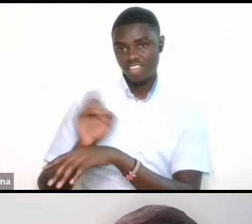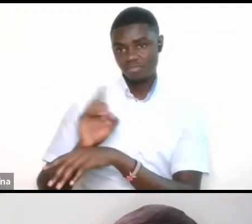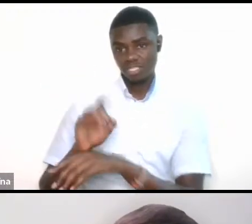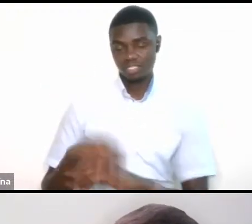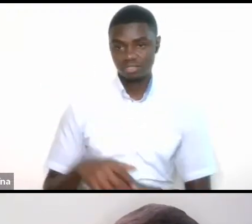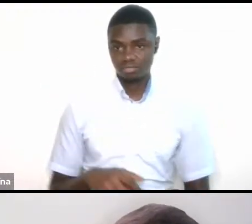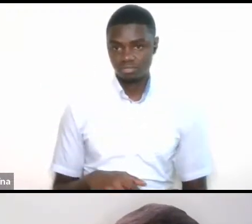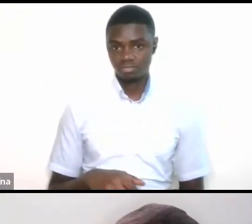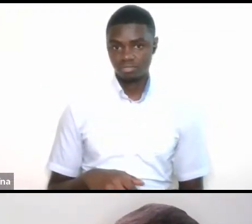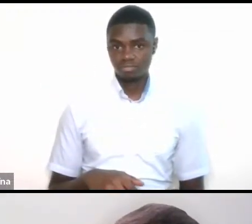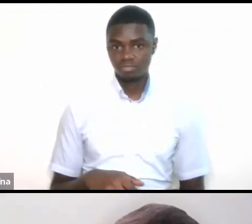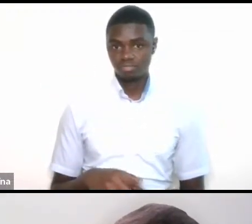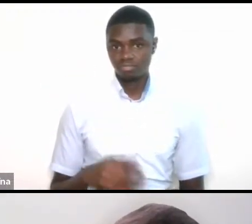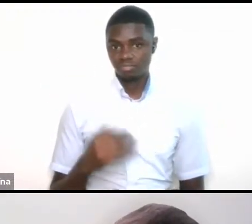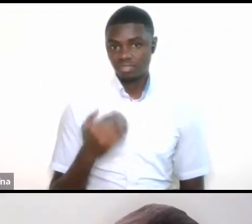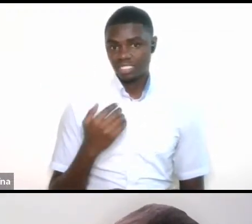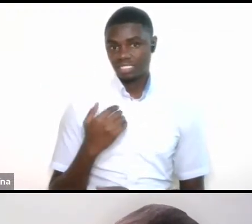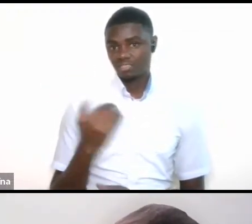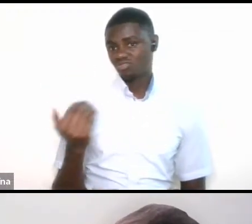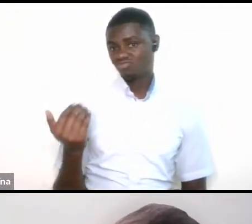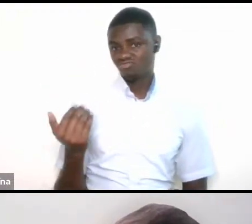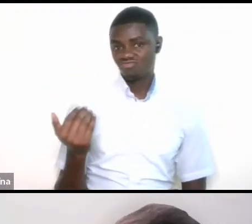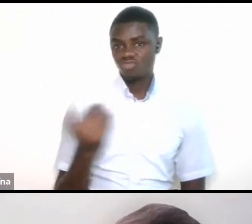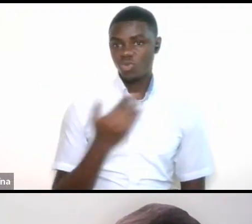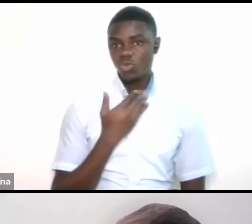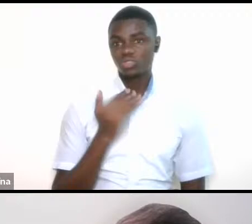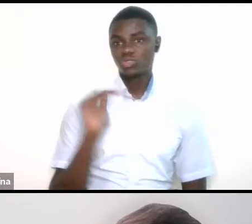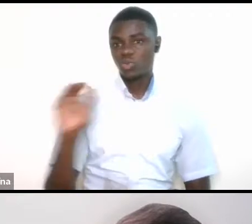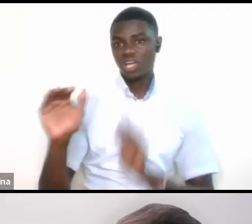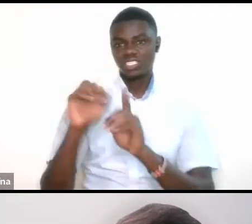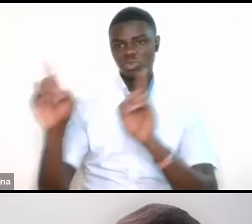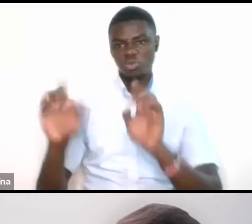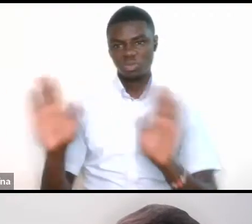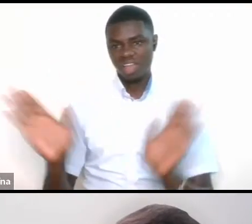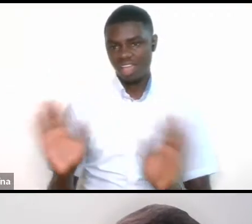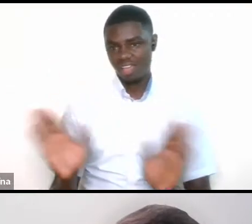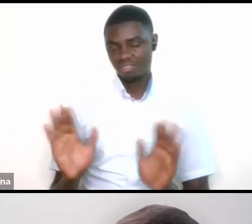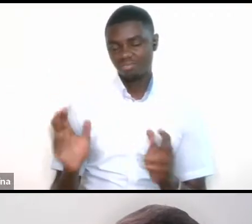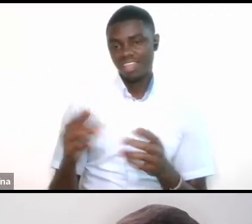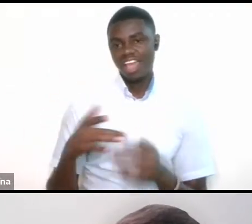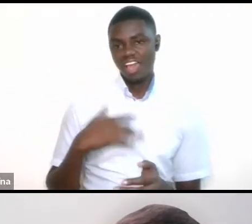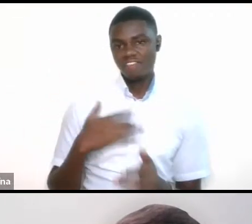will refrain from asking any of my questions because I feel it's important